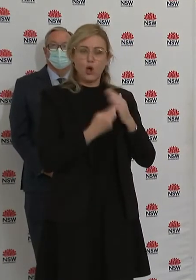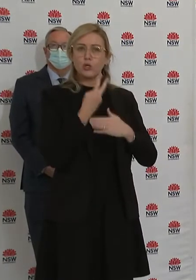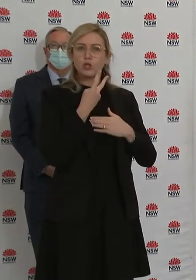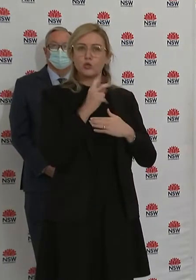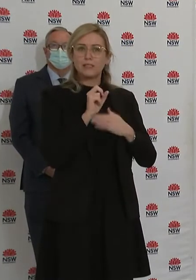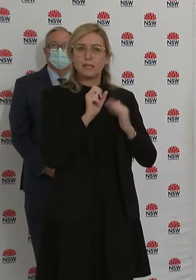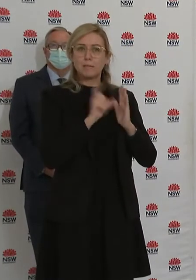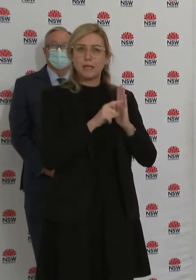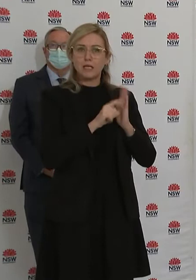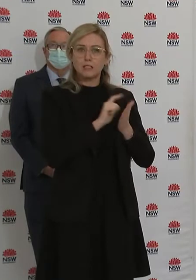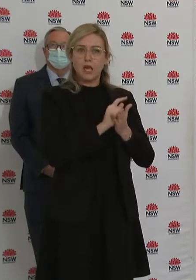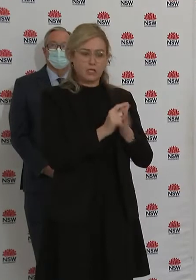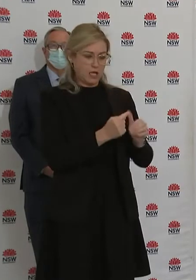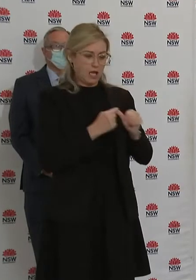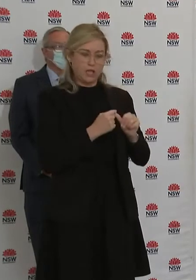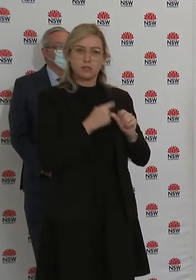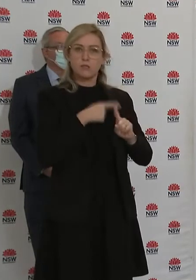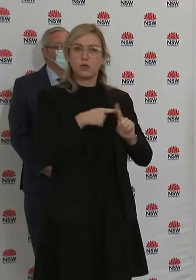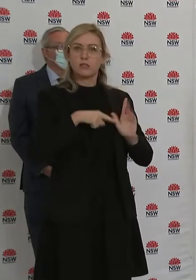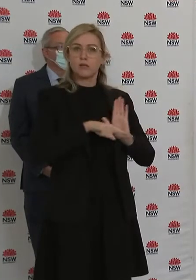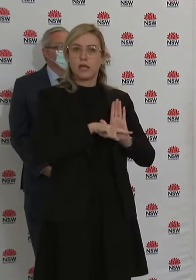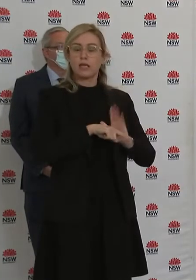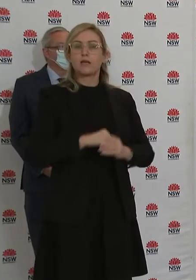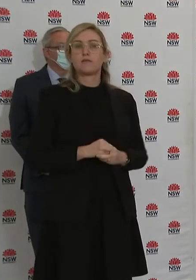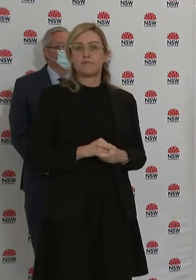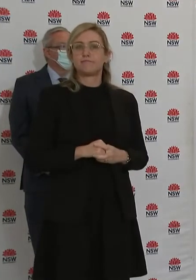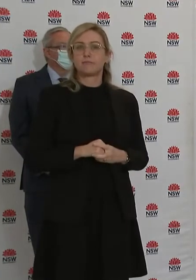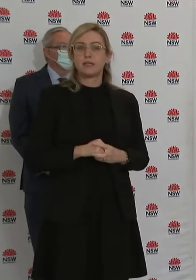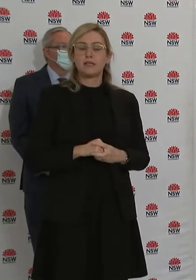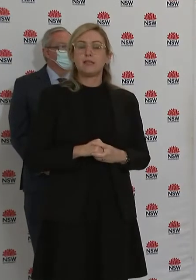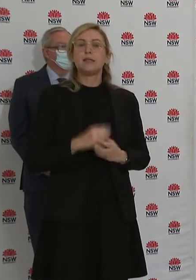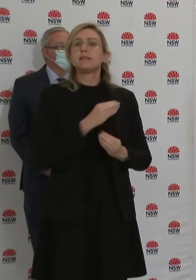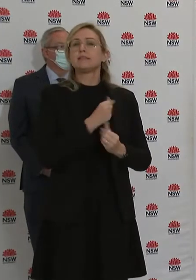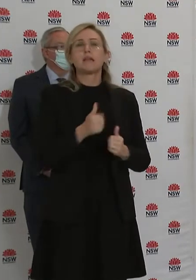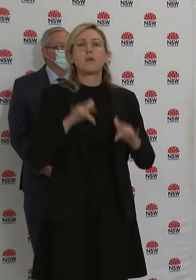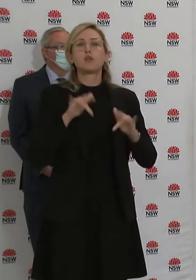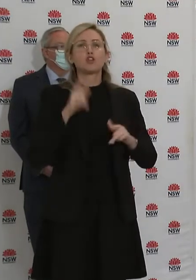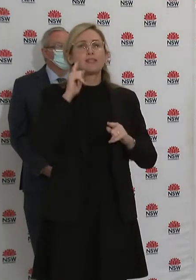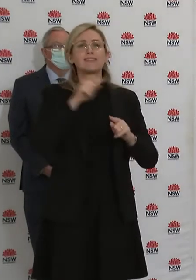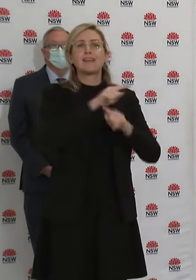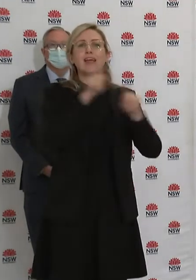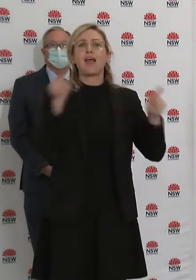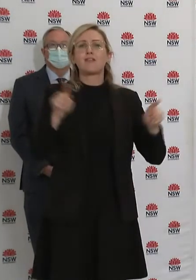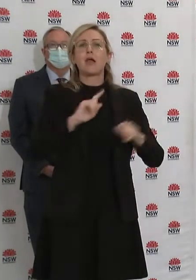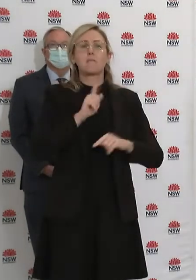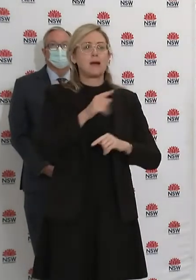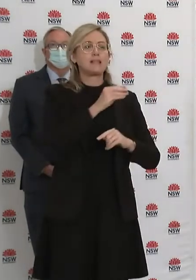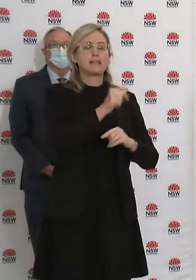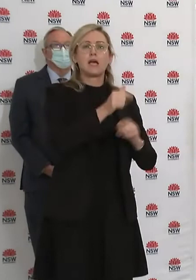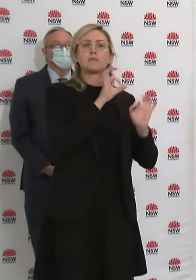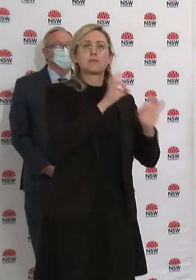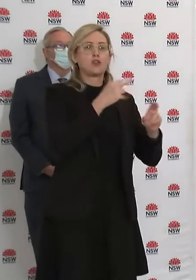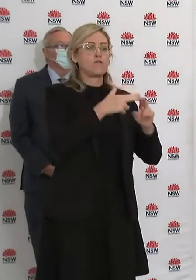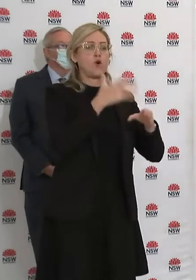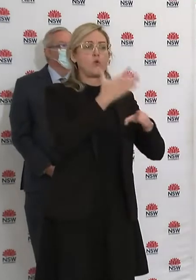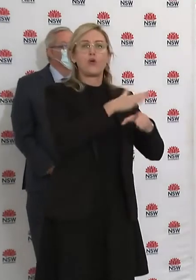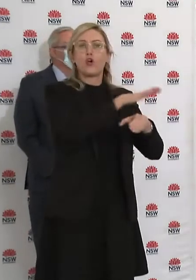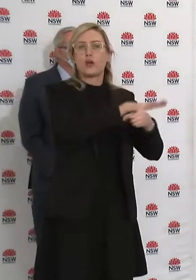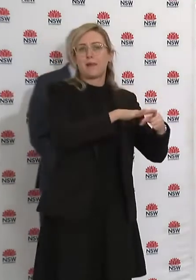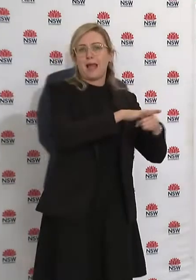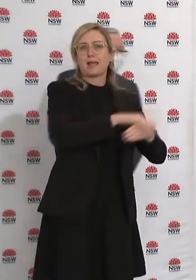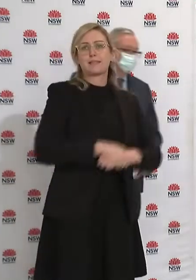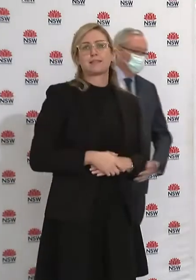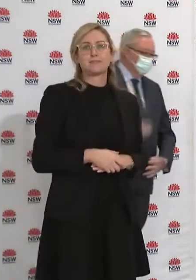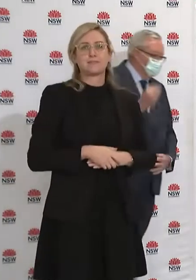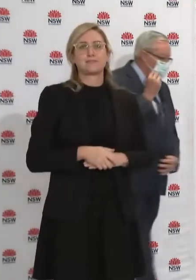at mixed strategies. Some of them are not visible publicly because they're more targeted to particular workplaces and settings. Final question. Can you